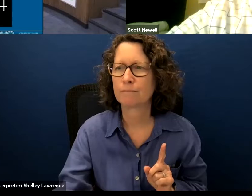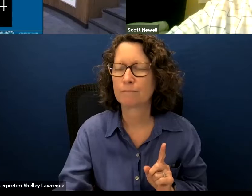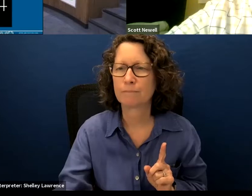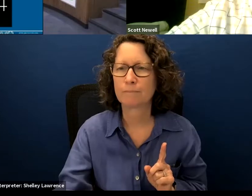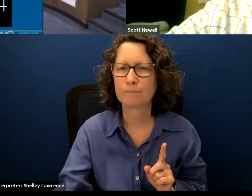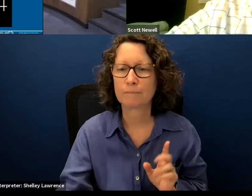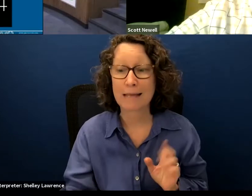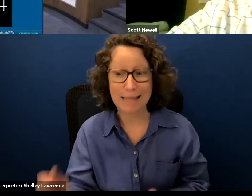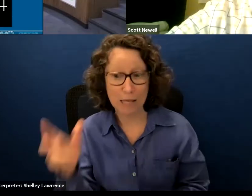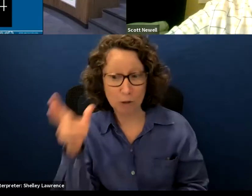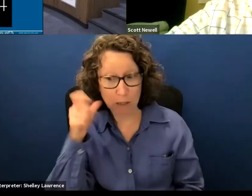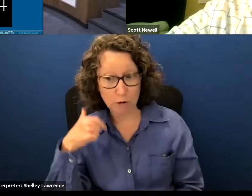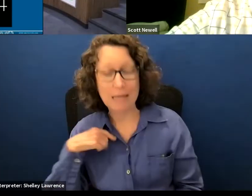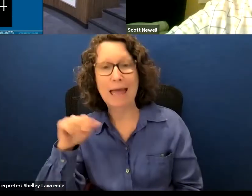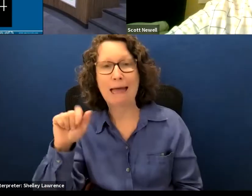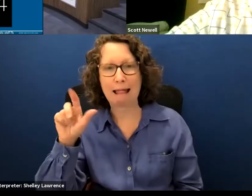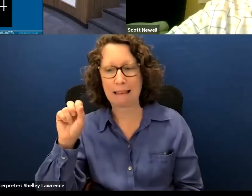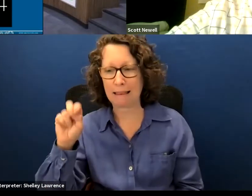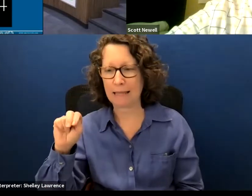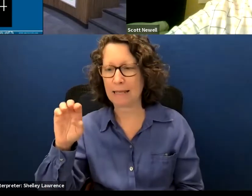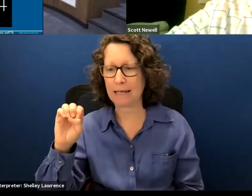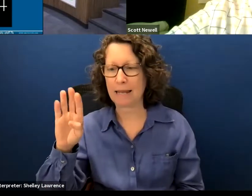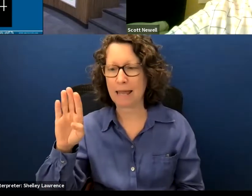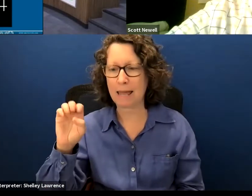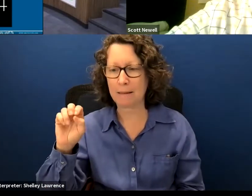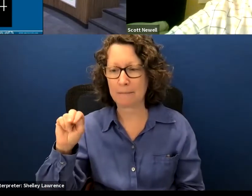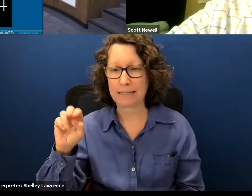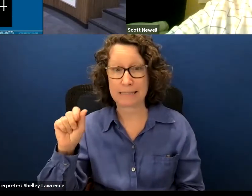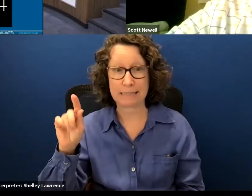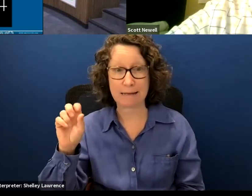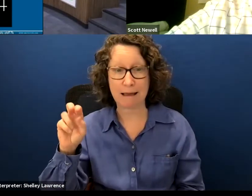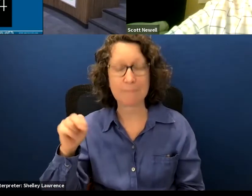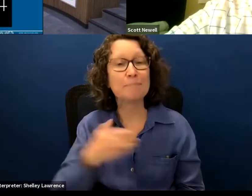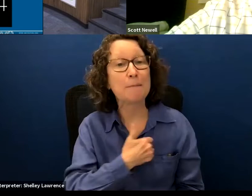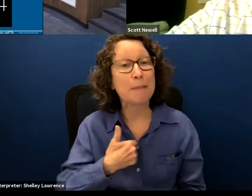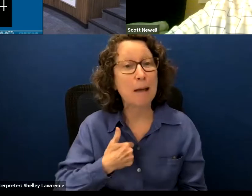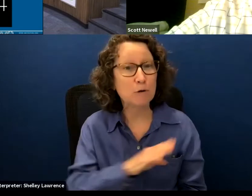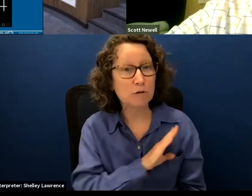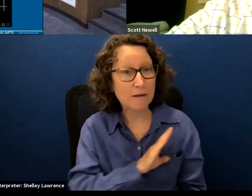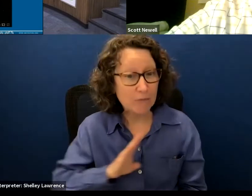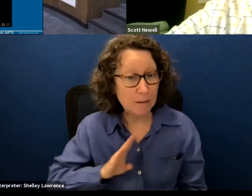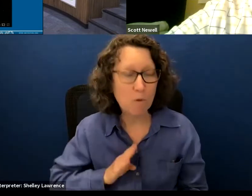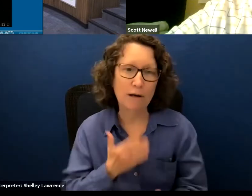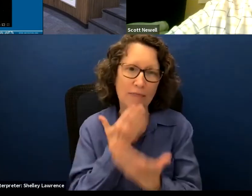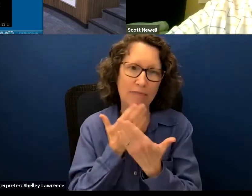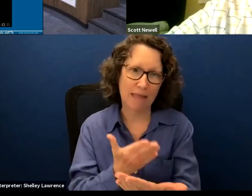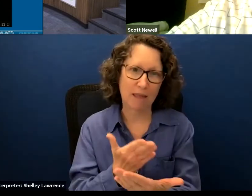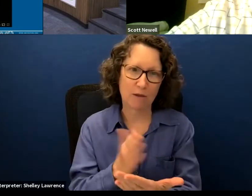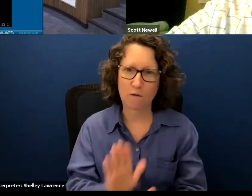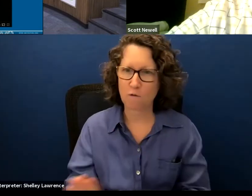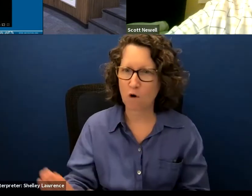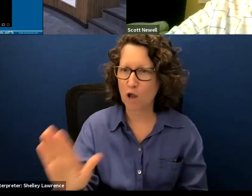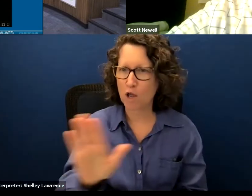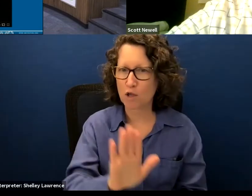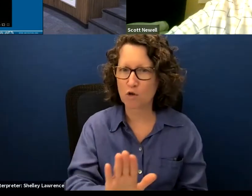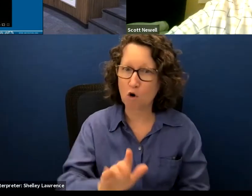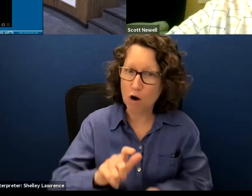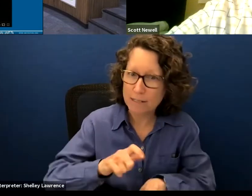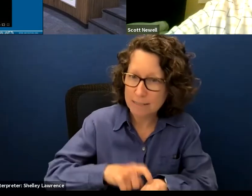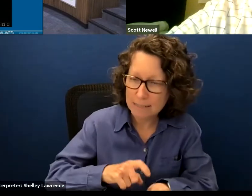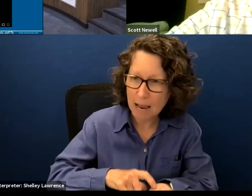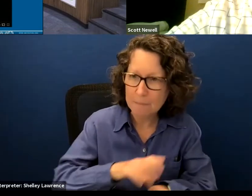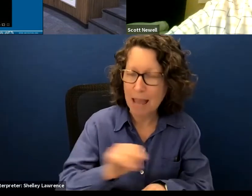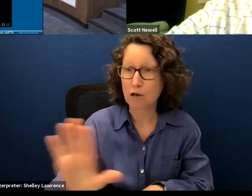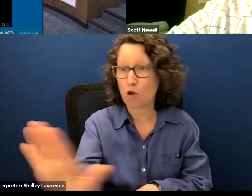Can you hear me? Yes. Great, thank you. Members of the board, thank you for your time and